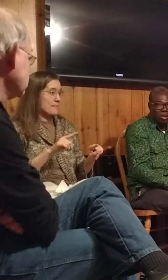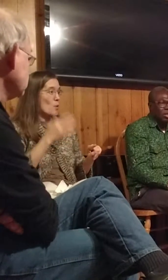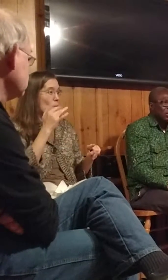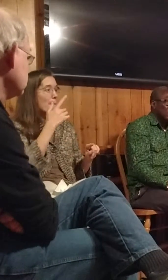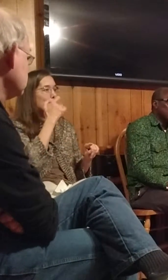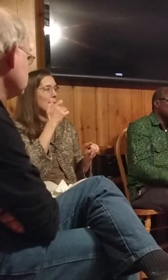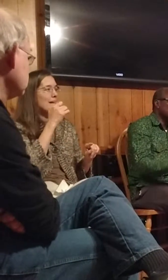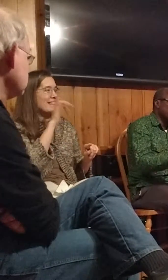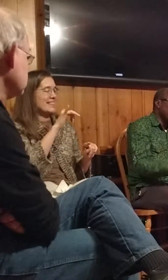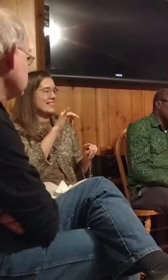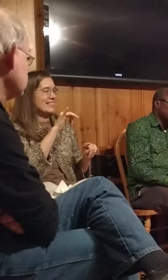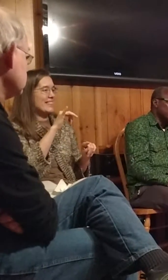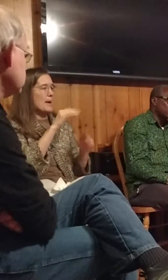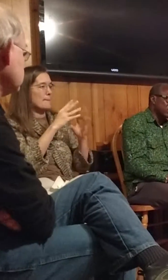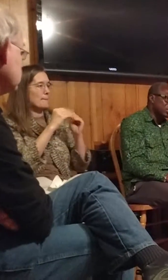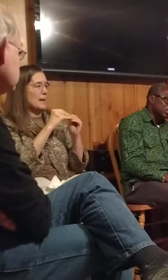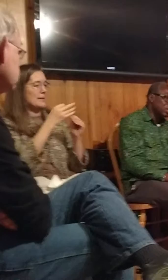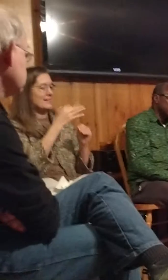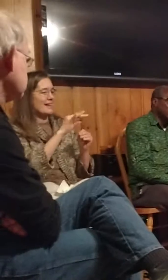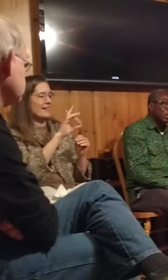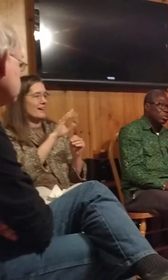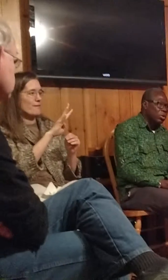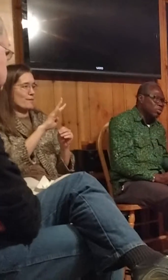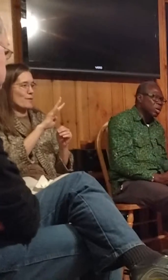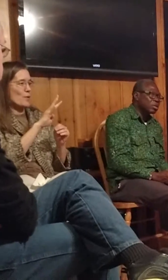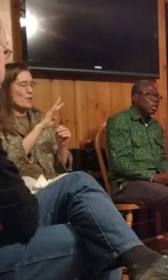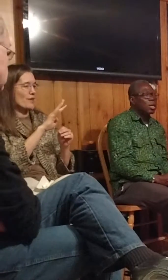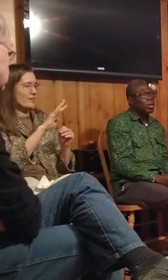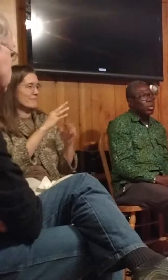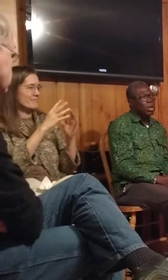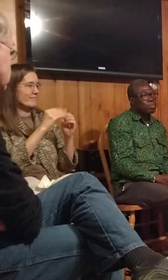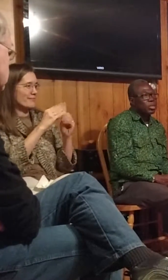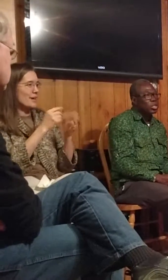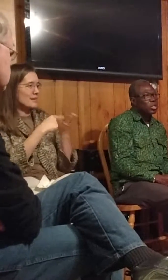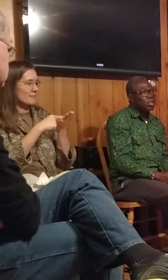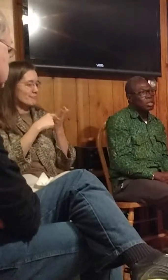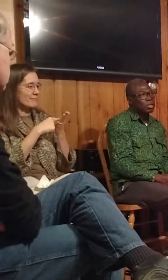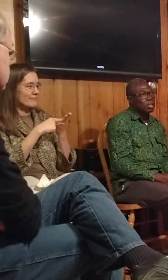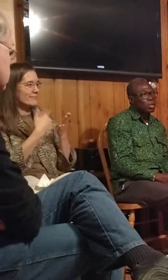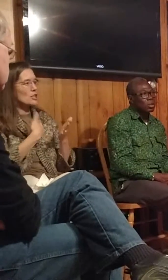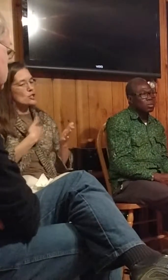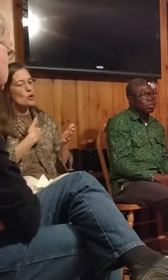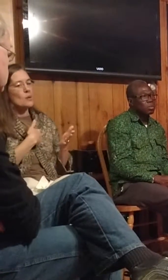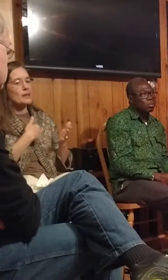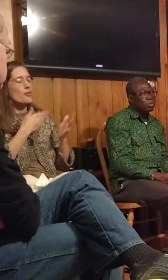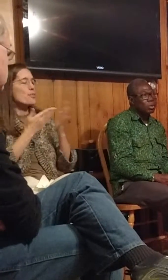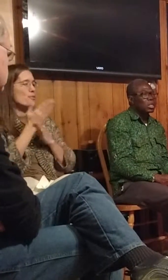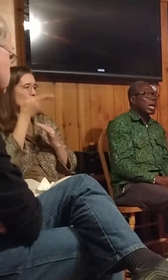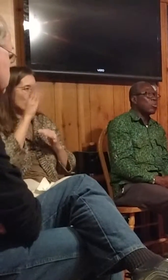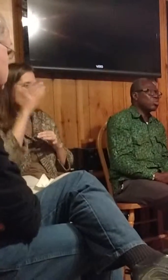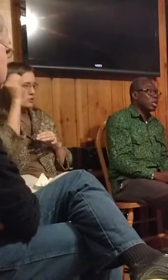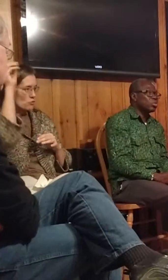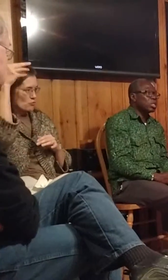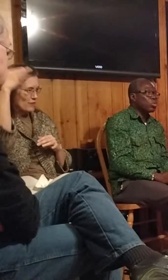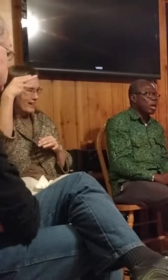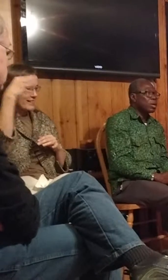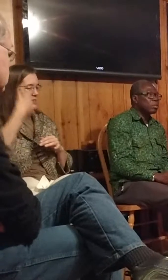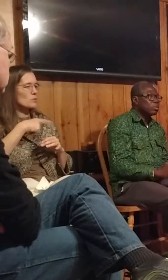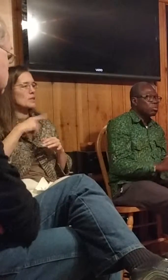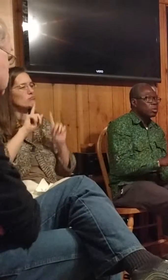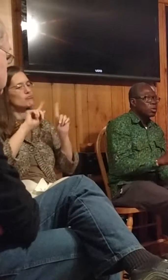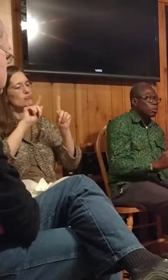you had. And by God's grace, we are teaching, we are going around, we are preaching, and this time what we are doing